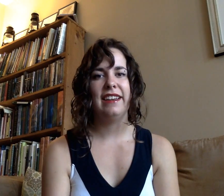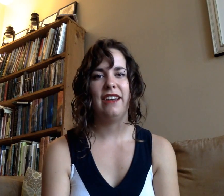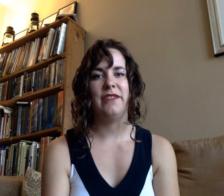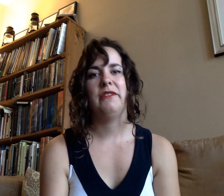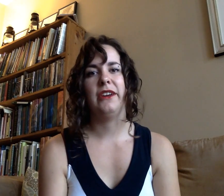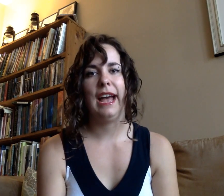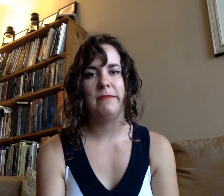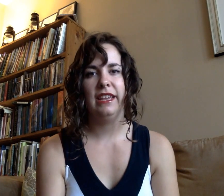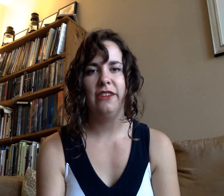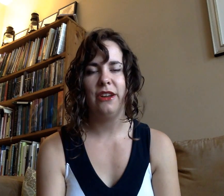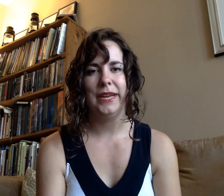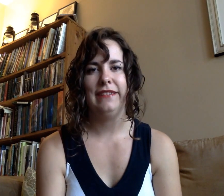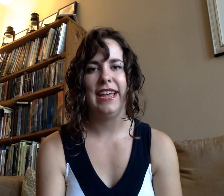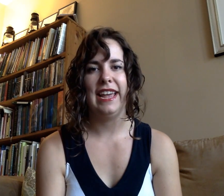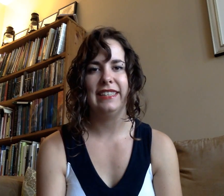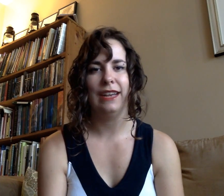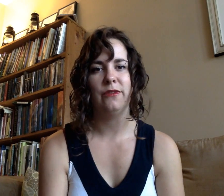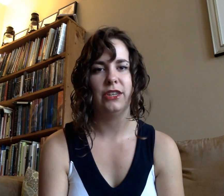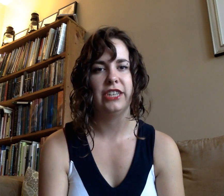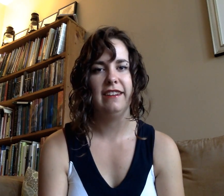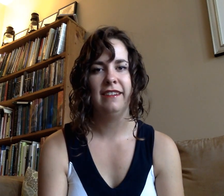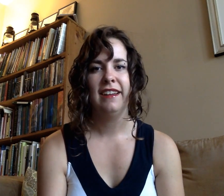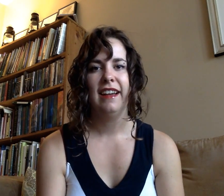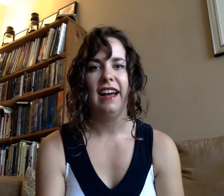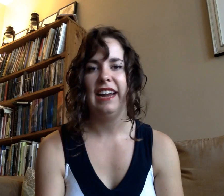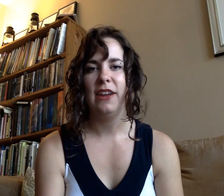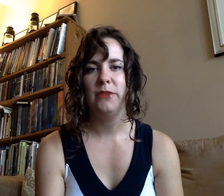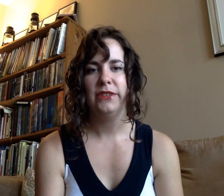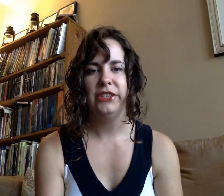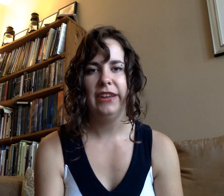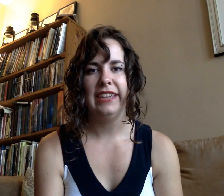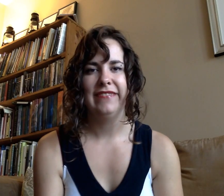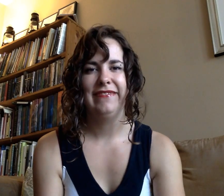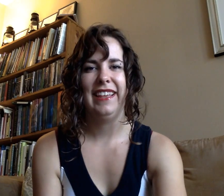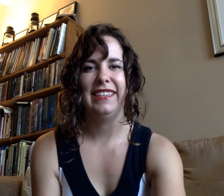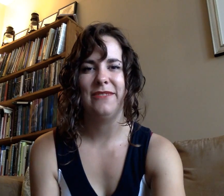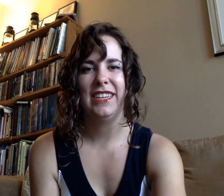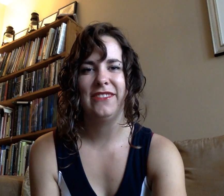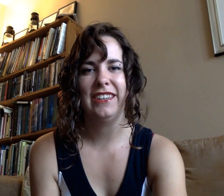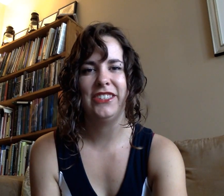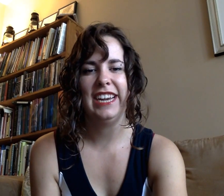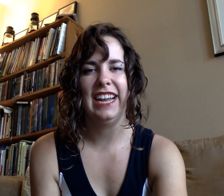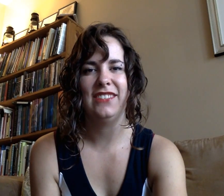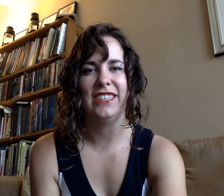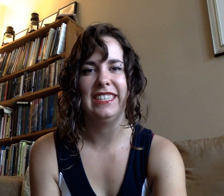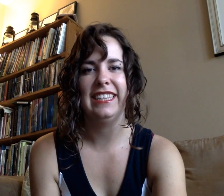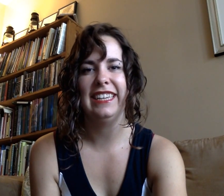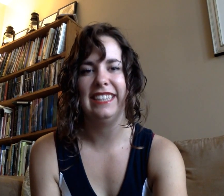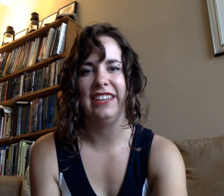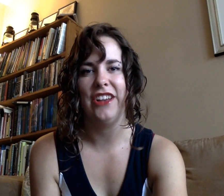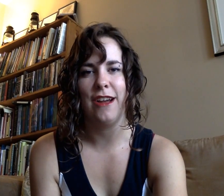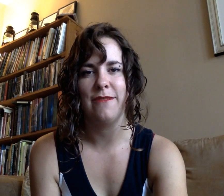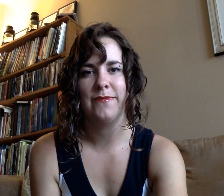of If You're Happy and You Know It, the ASL version, and I hope you enjoy. Thanks so much for joining us for Seedling Sing-Along.